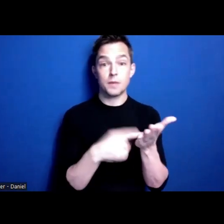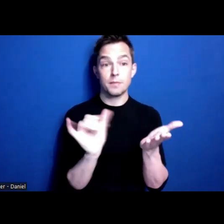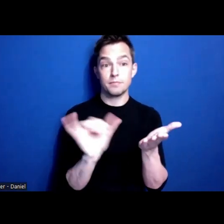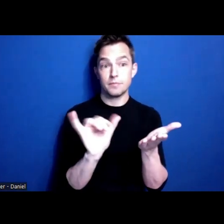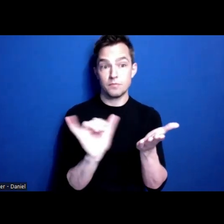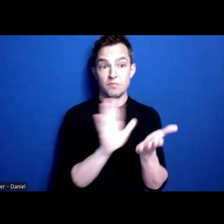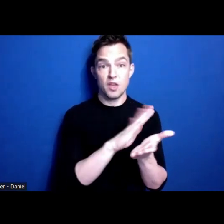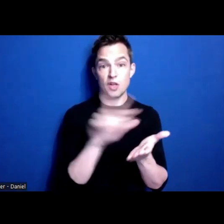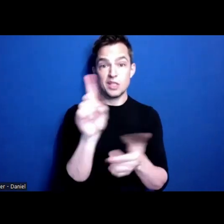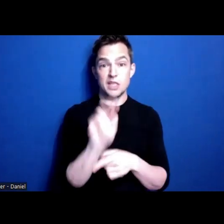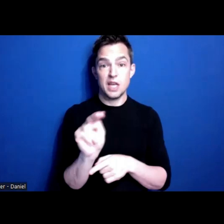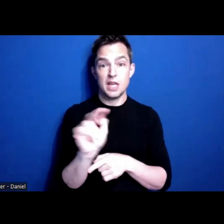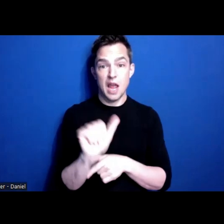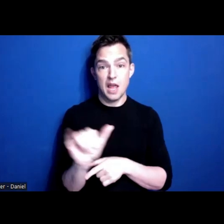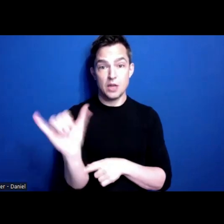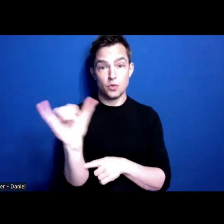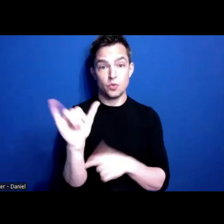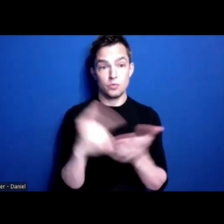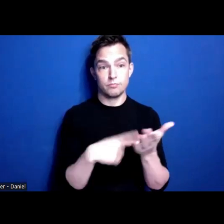their DNA.